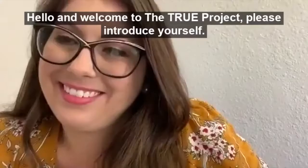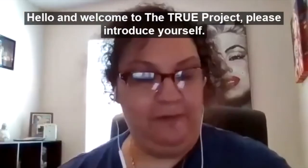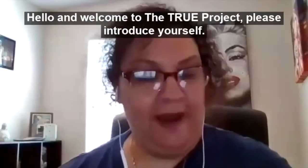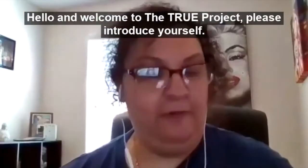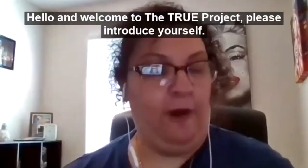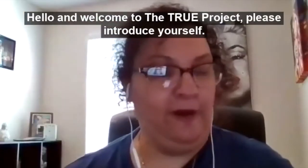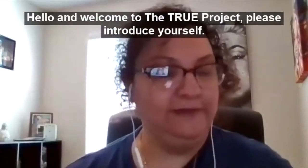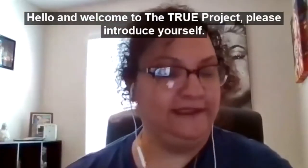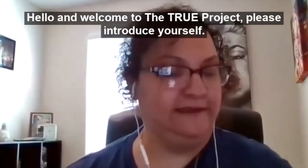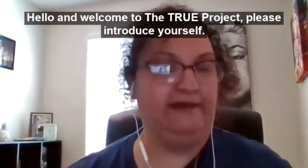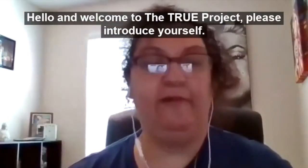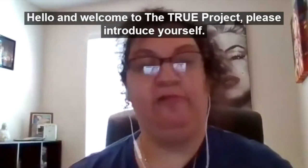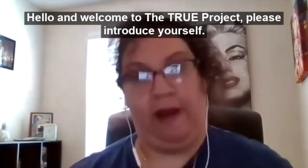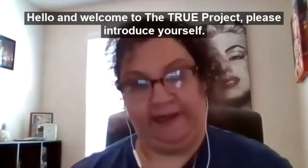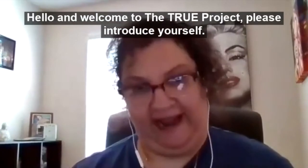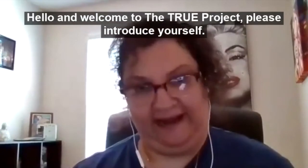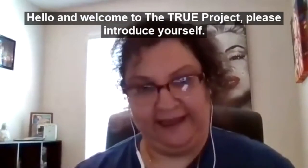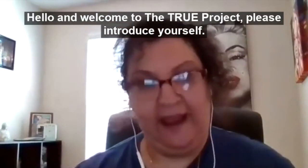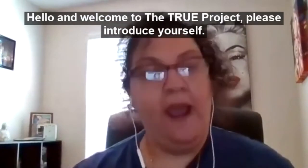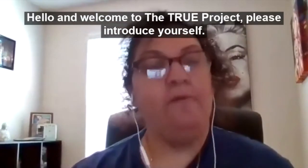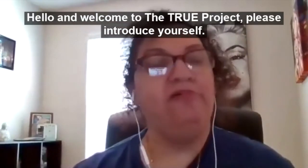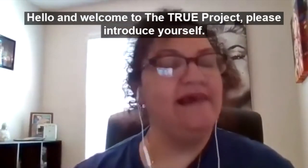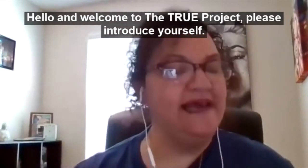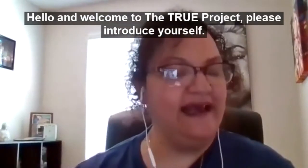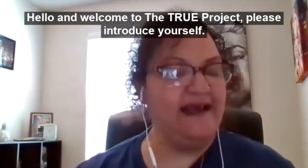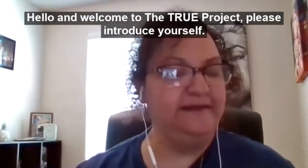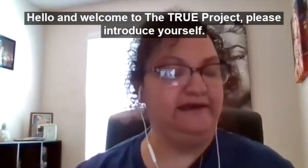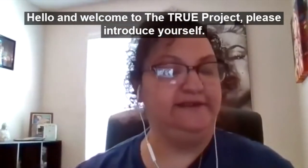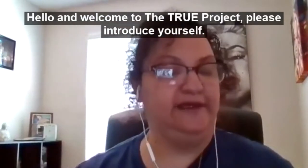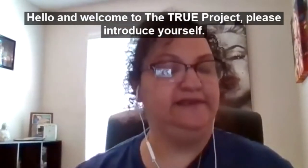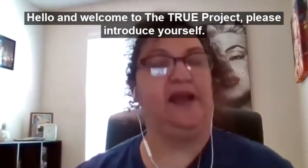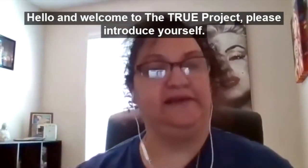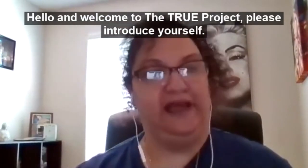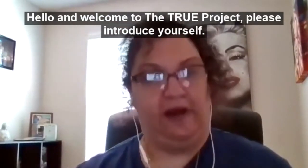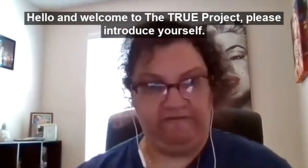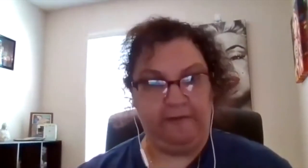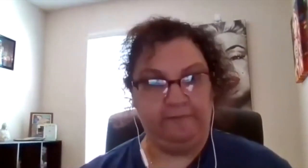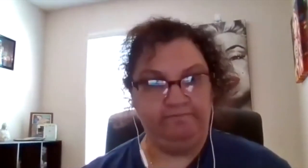Hello, and welcome to the True Project. Please introduce yourself.